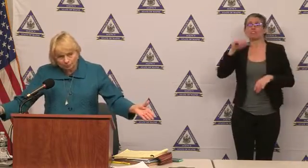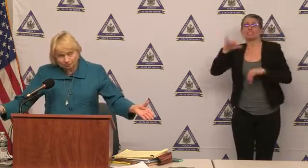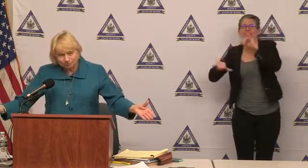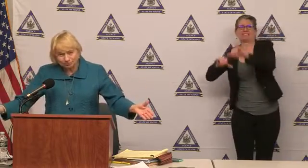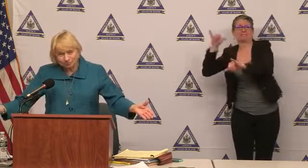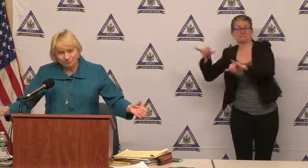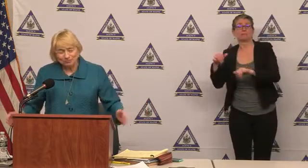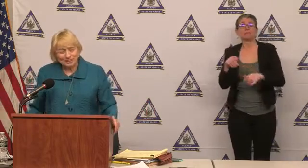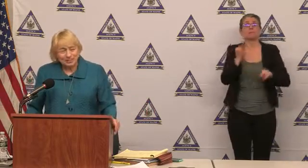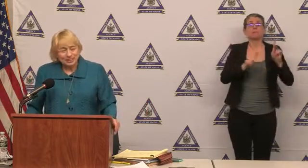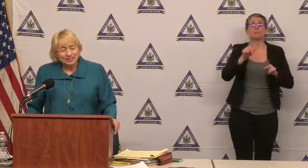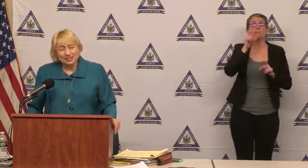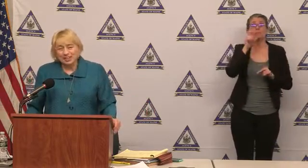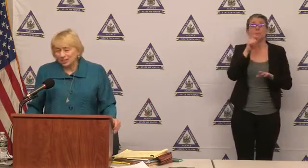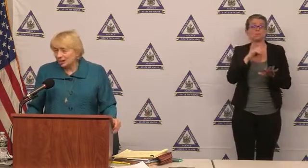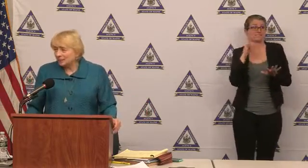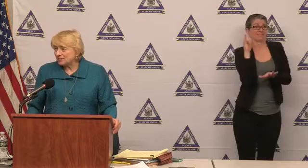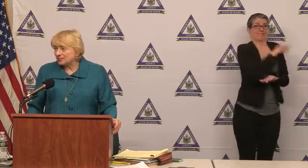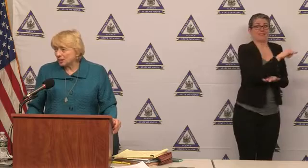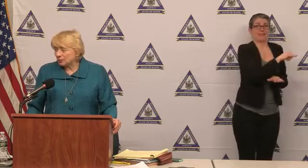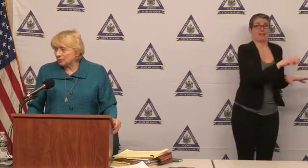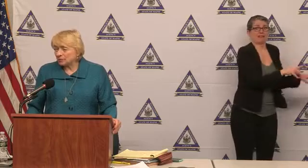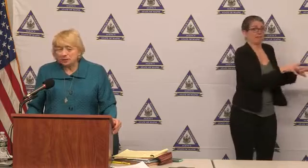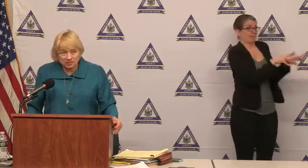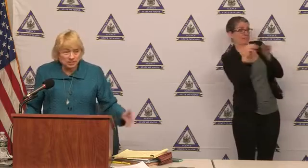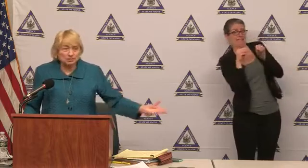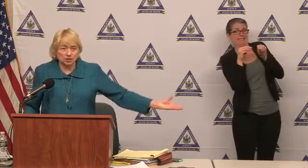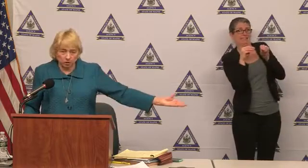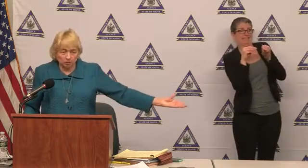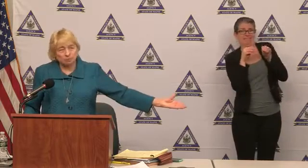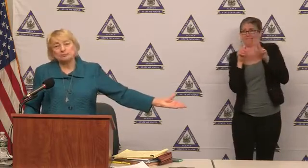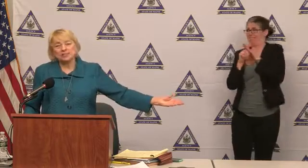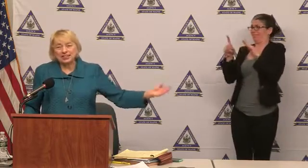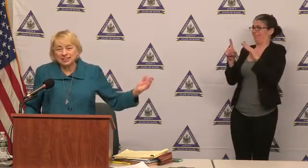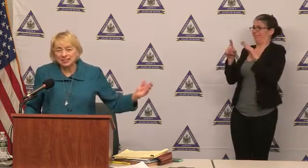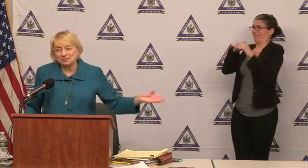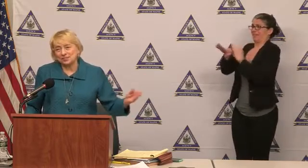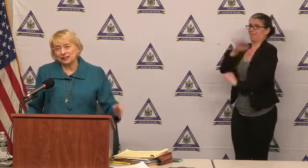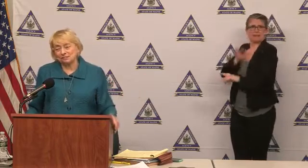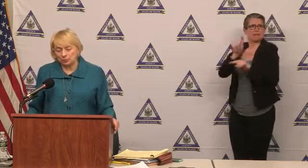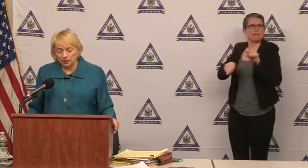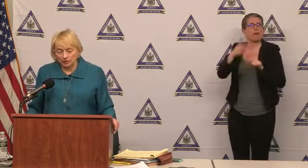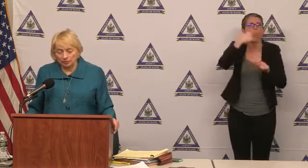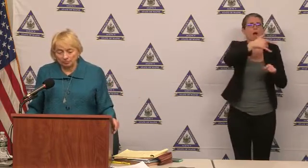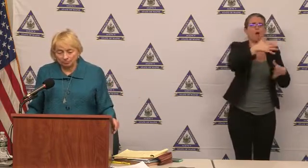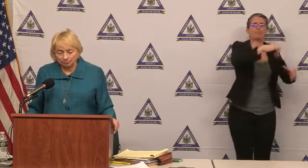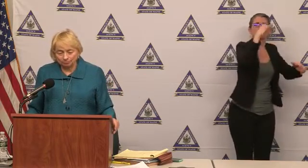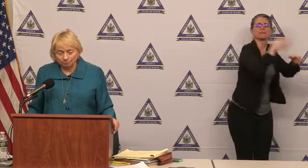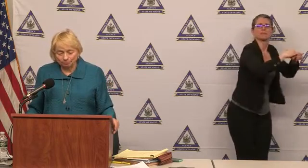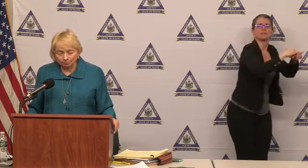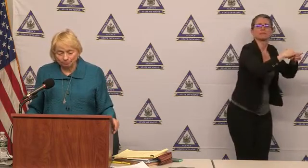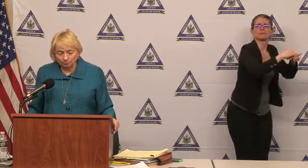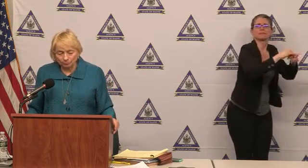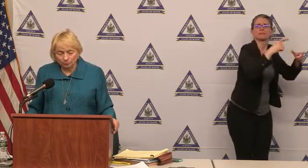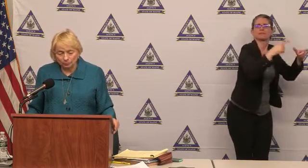wrong. They cannot escape it because it is here. It is everywhere.